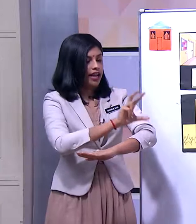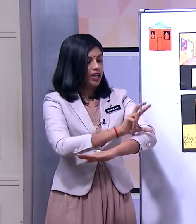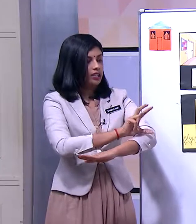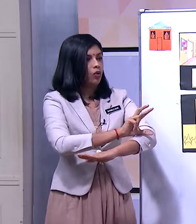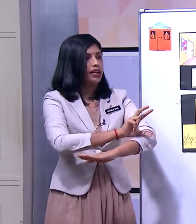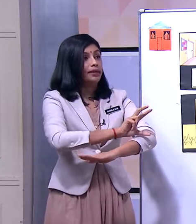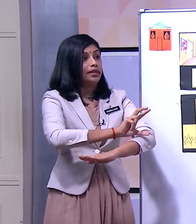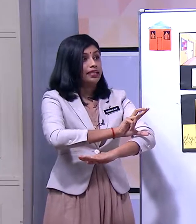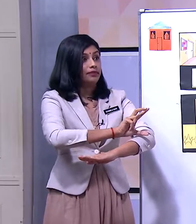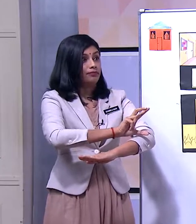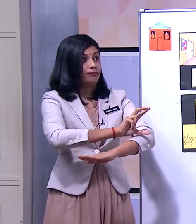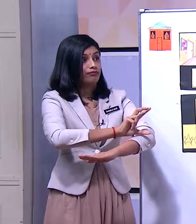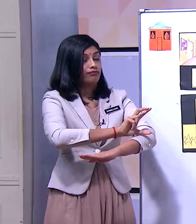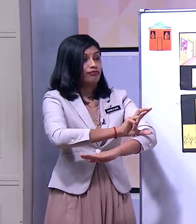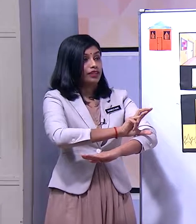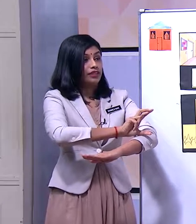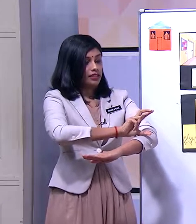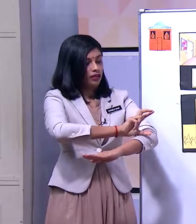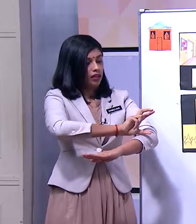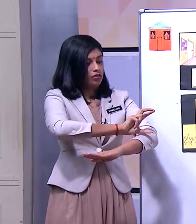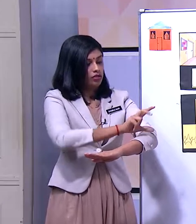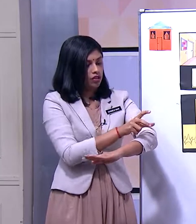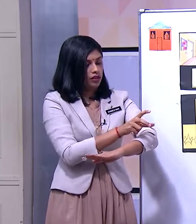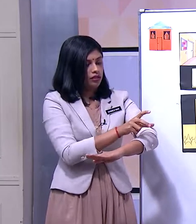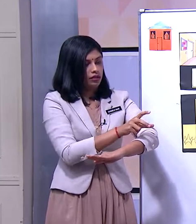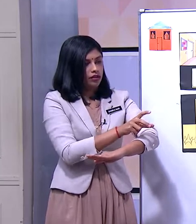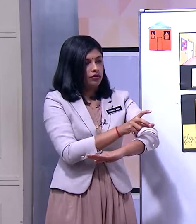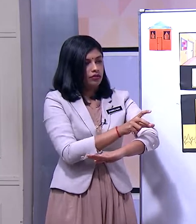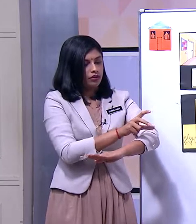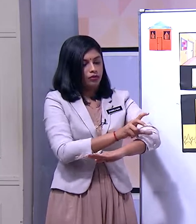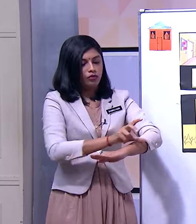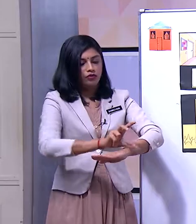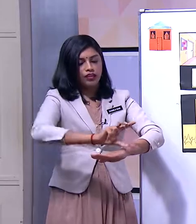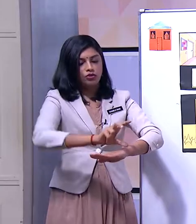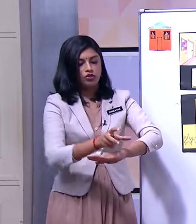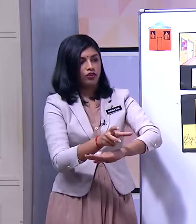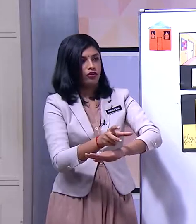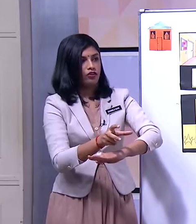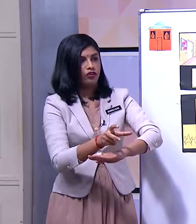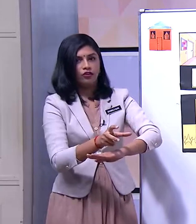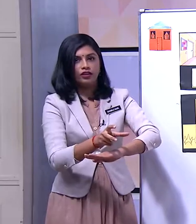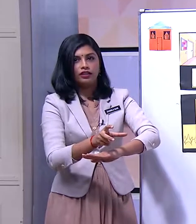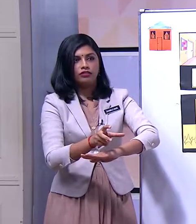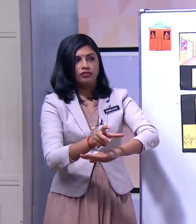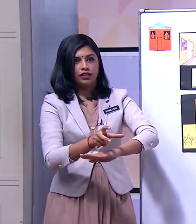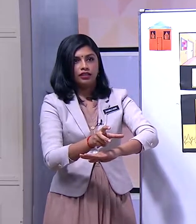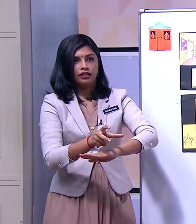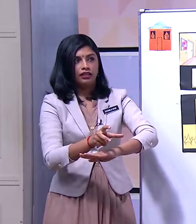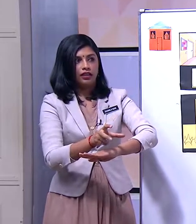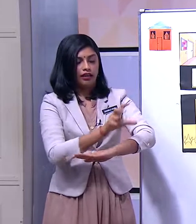is holding the burner. Holding the burner. Okay. You switch on. Switch on. Move and switch on. Move, switch off. Okay,